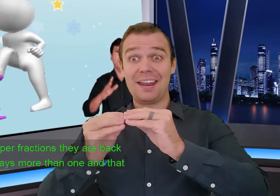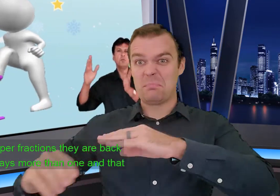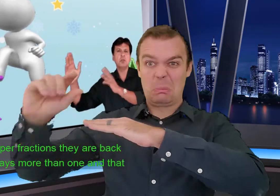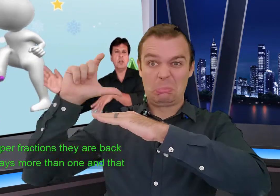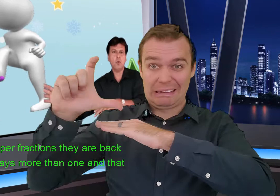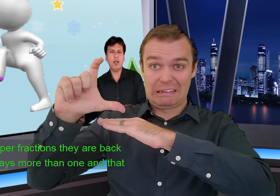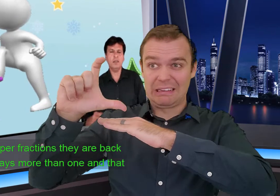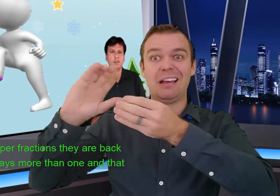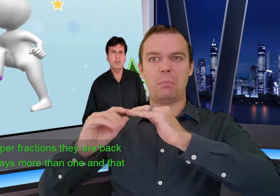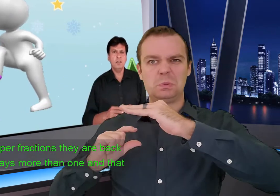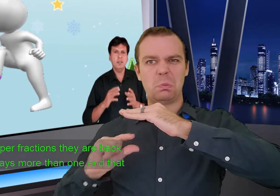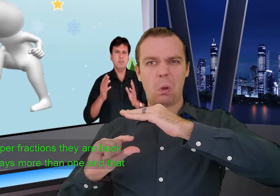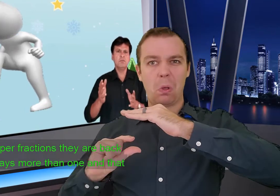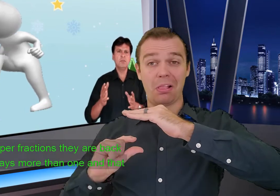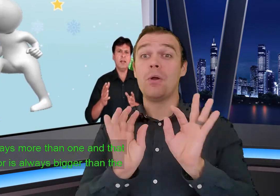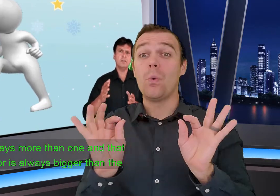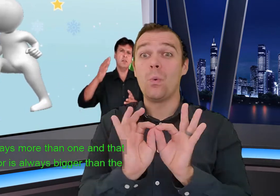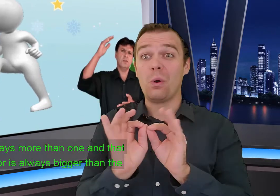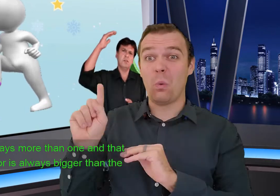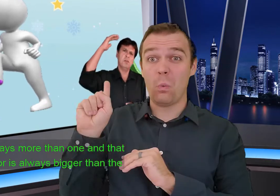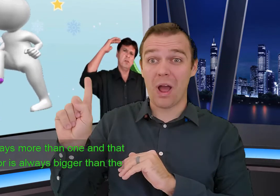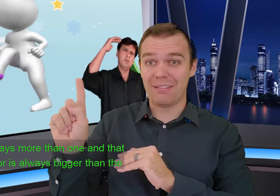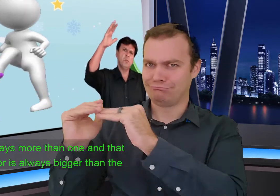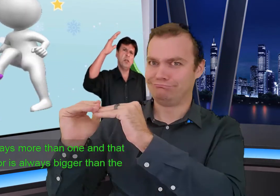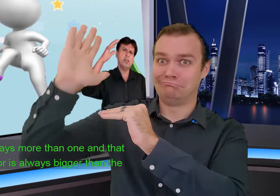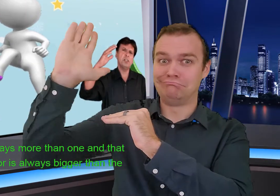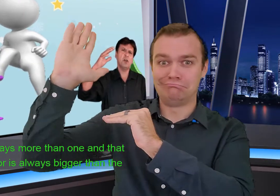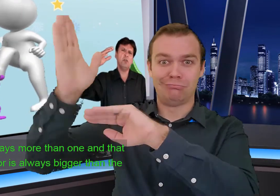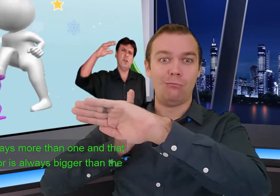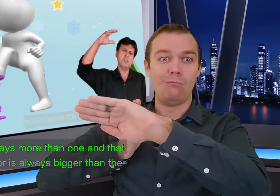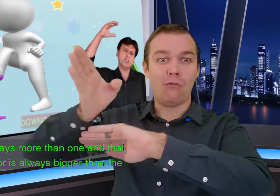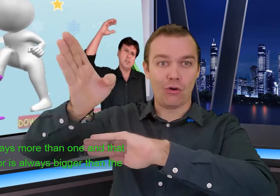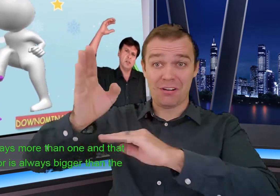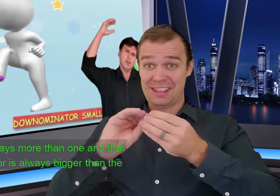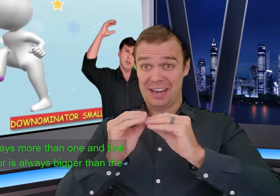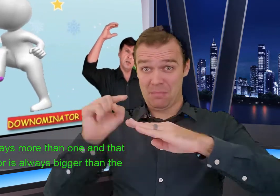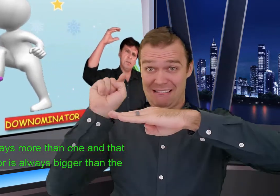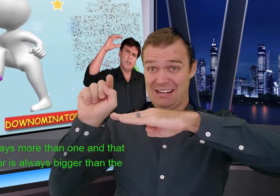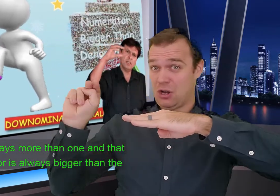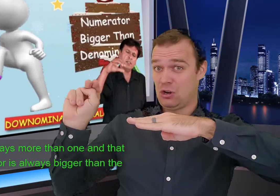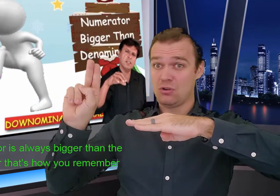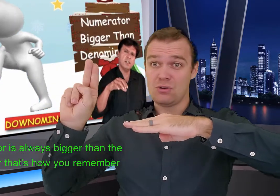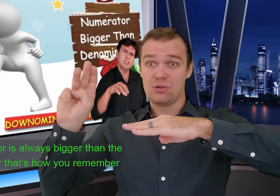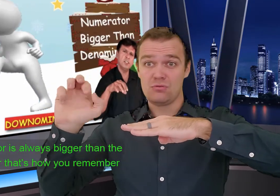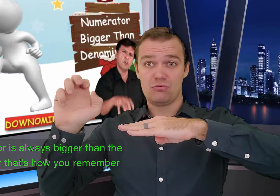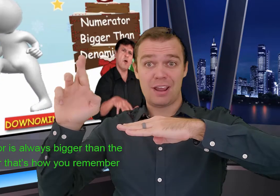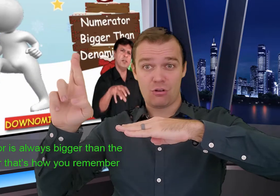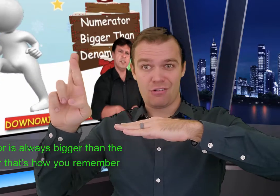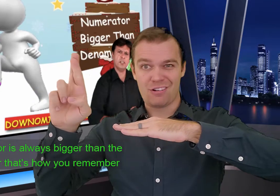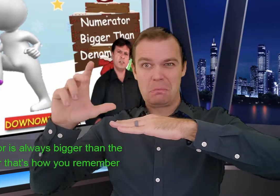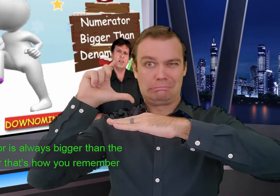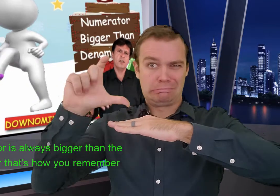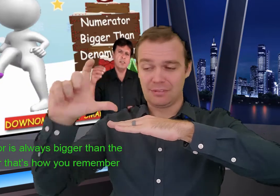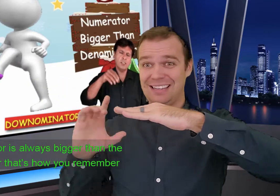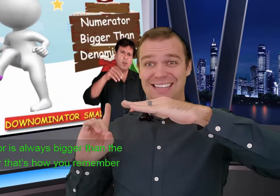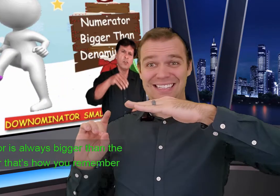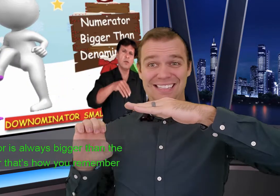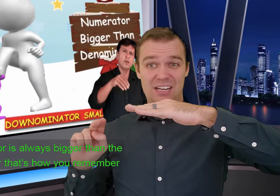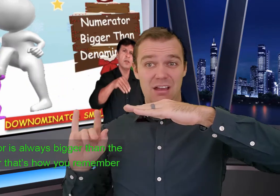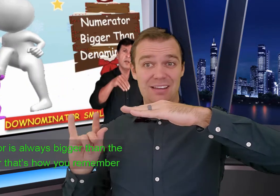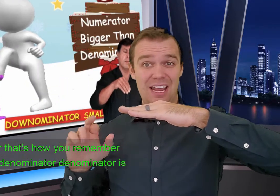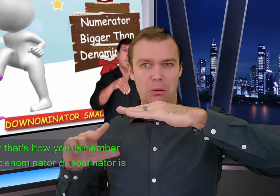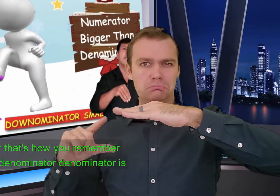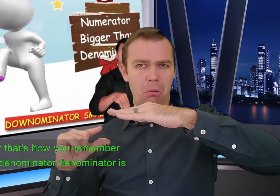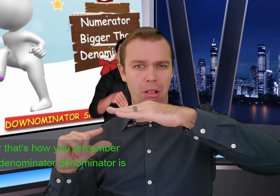they are always more than 1. In that the numerator is always bigger than the denominator. That's how